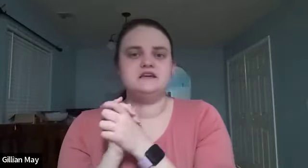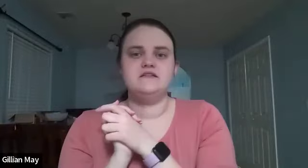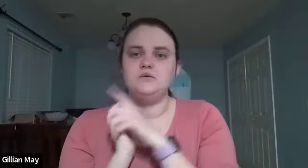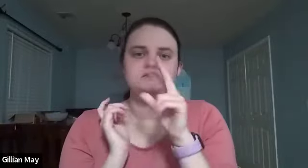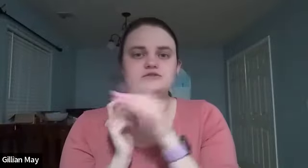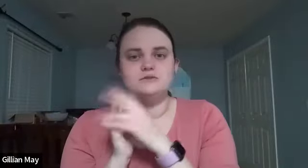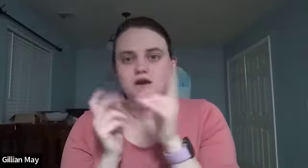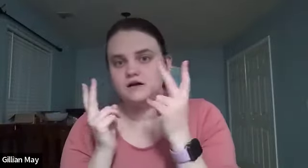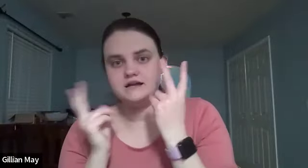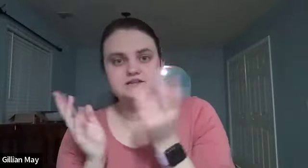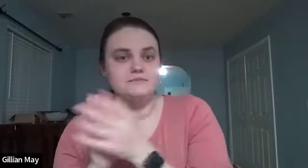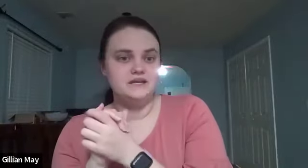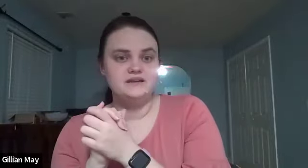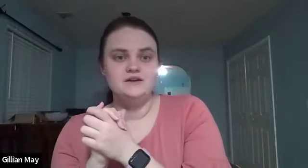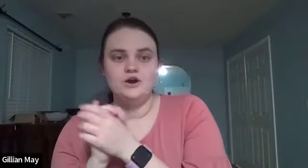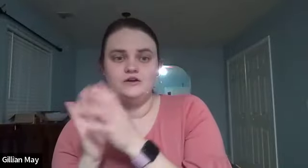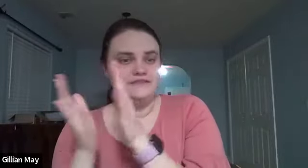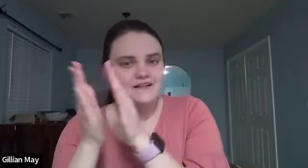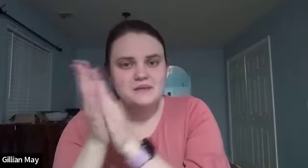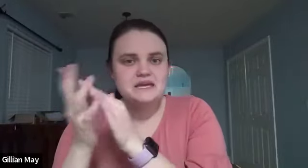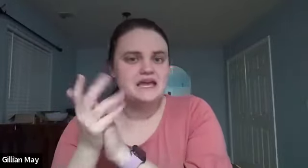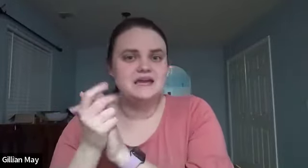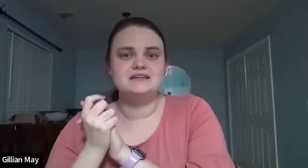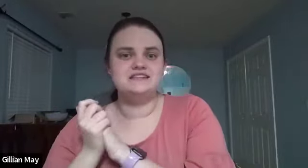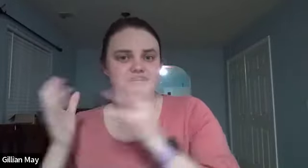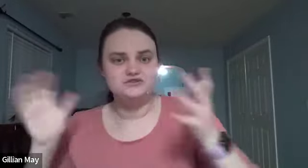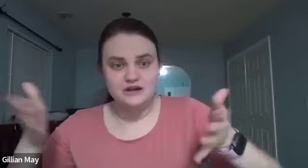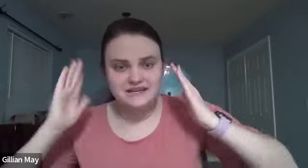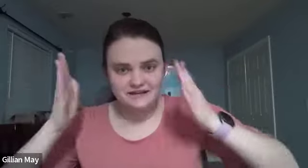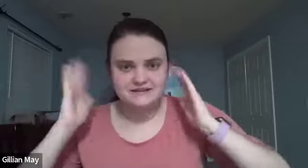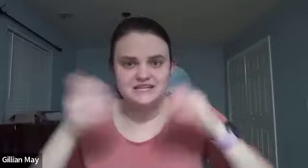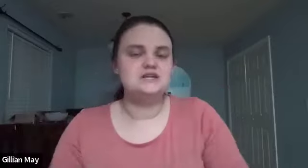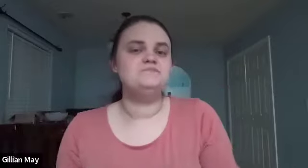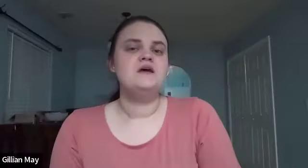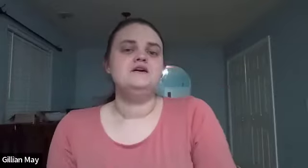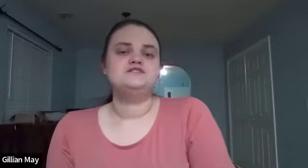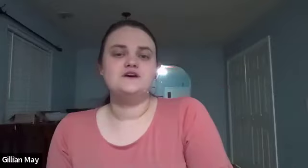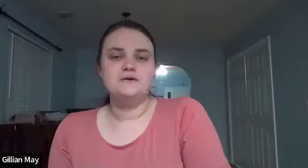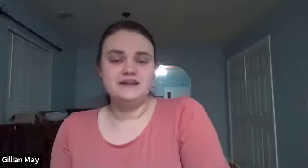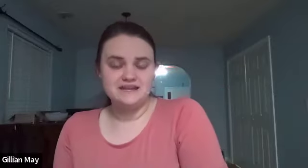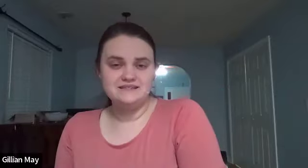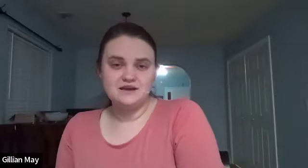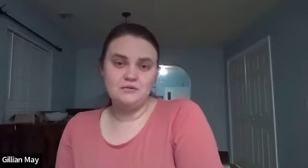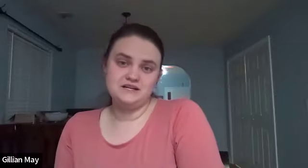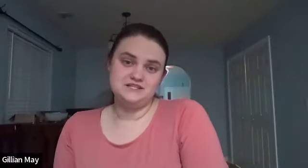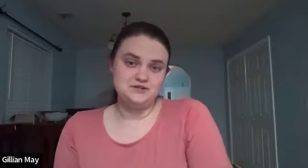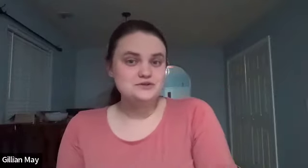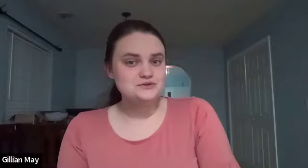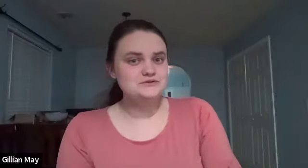saying like 1, 2, 3, all eyes on me, or like the clapping hands, like trying to get attention. So in ASL, what is used,